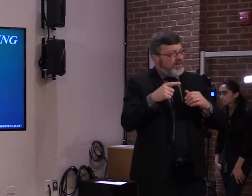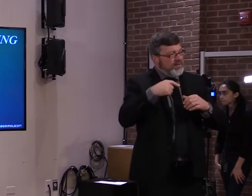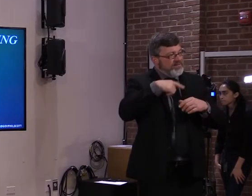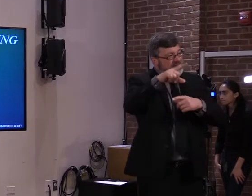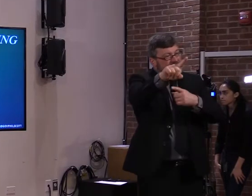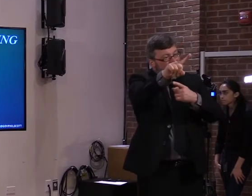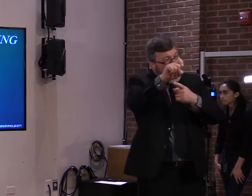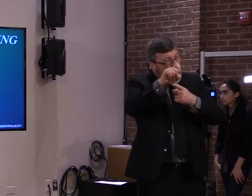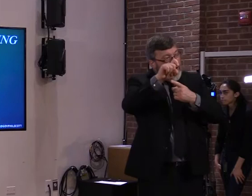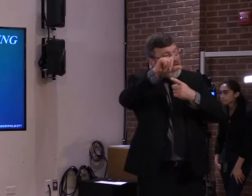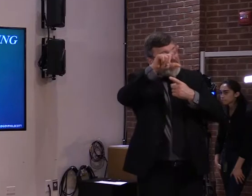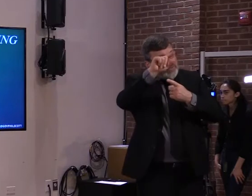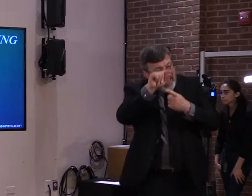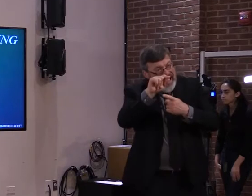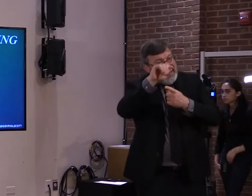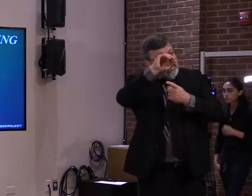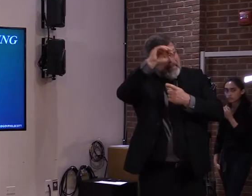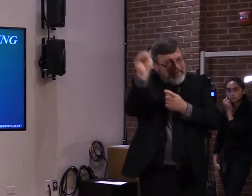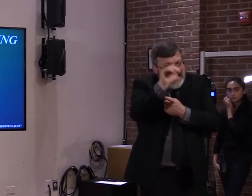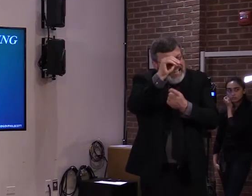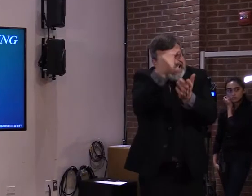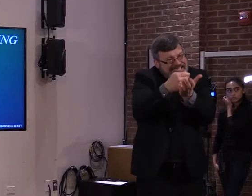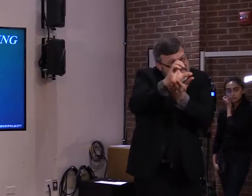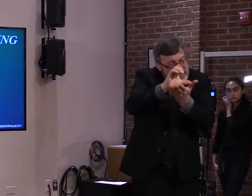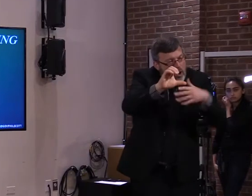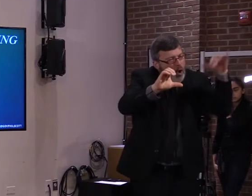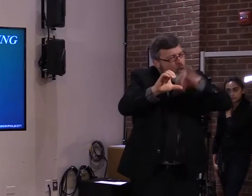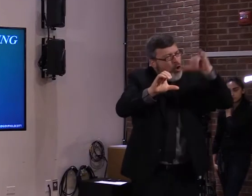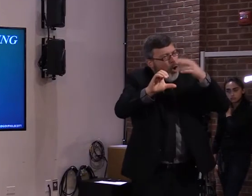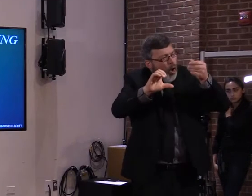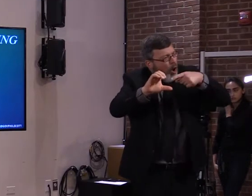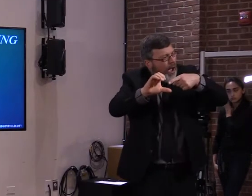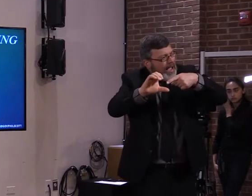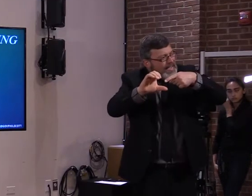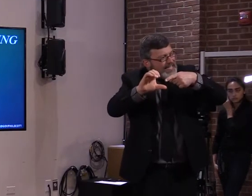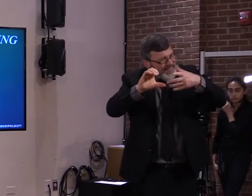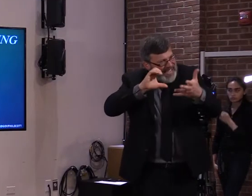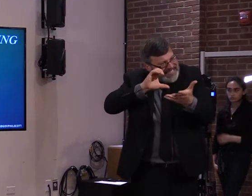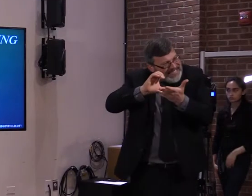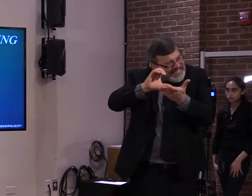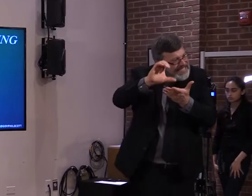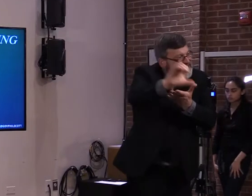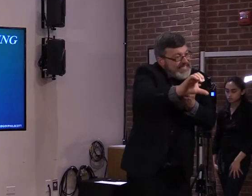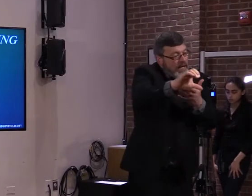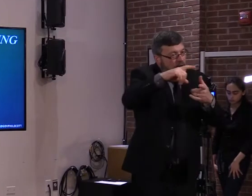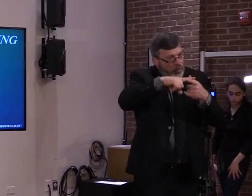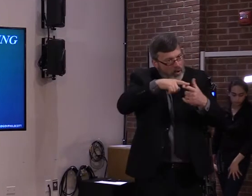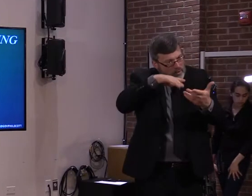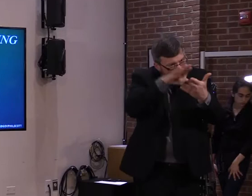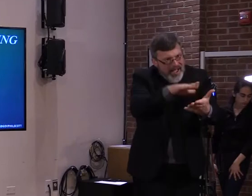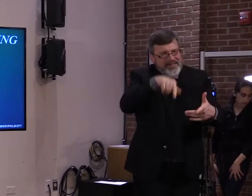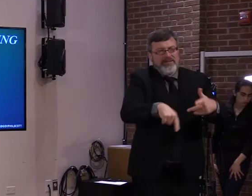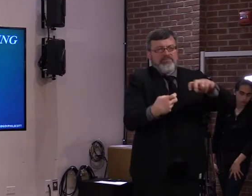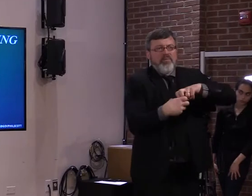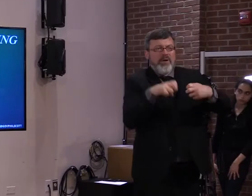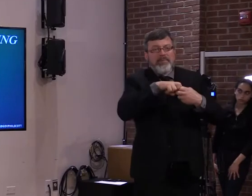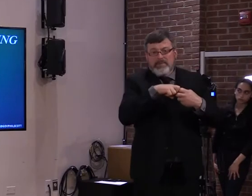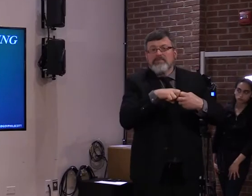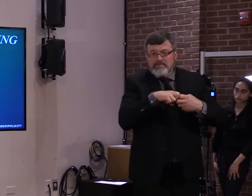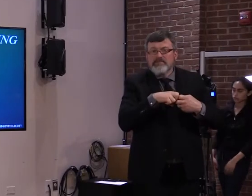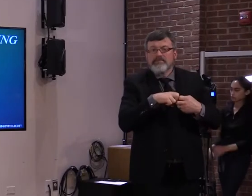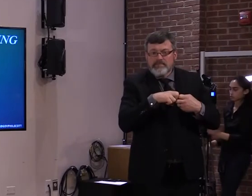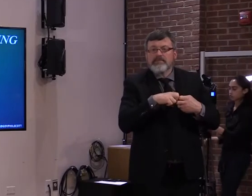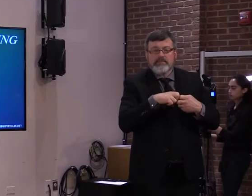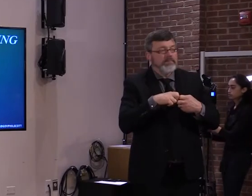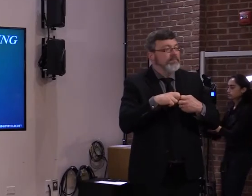the governor has committed to solving this problem in terms of housing and housing